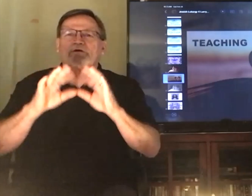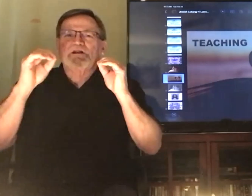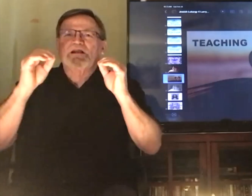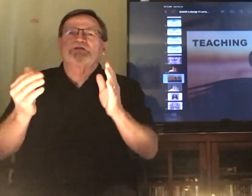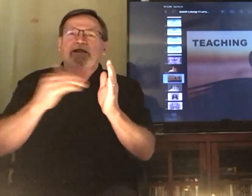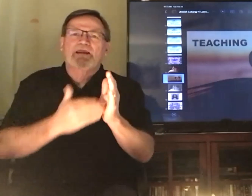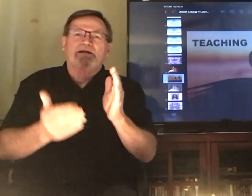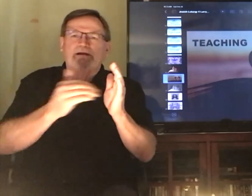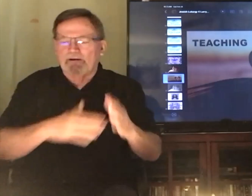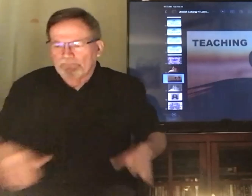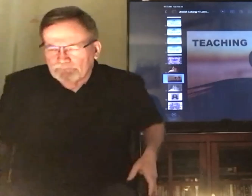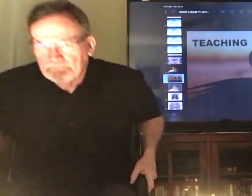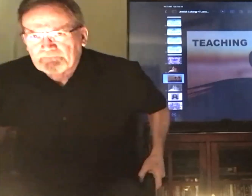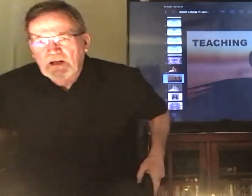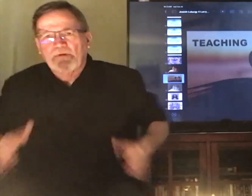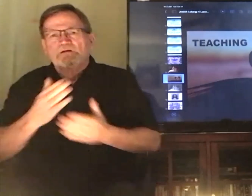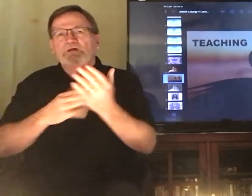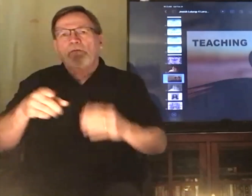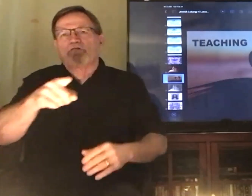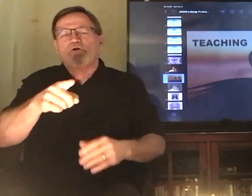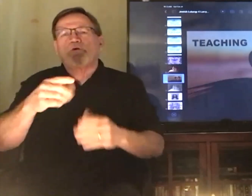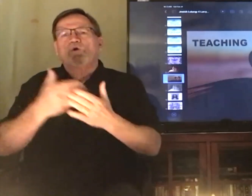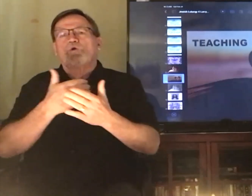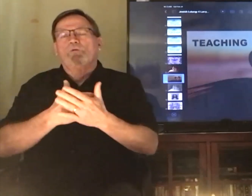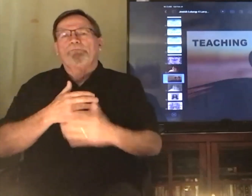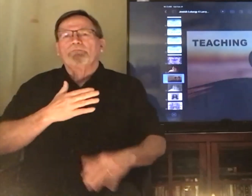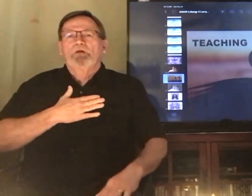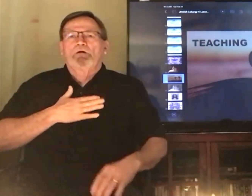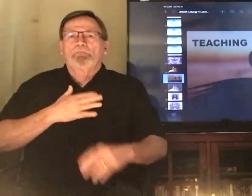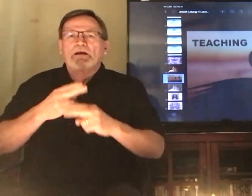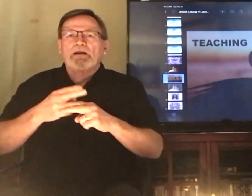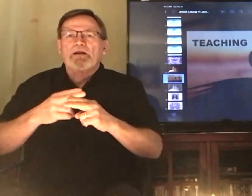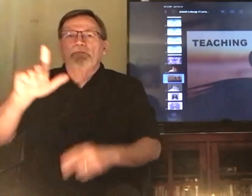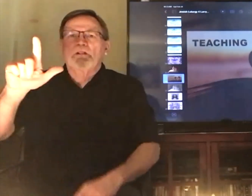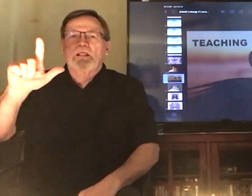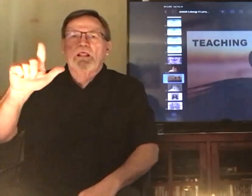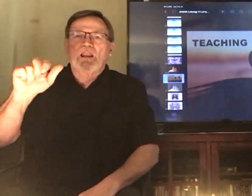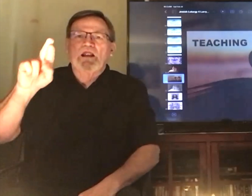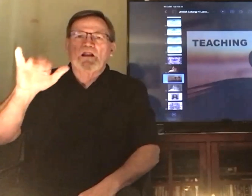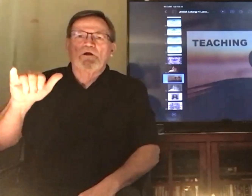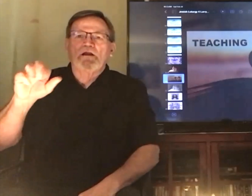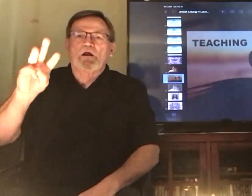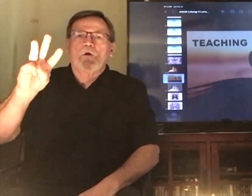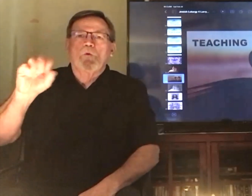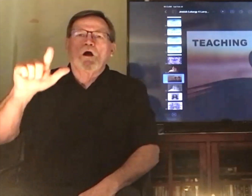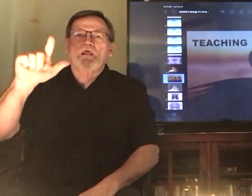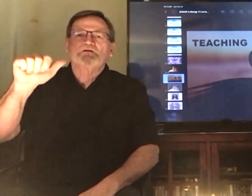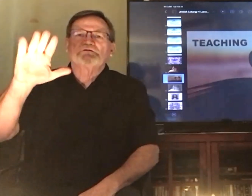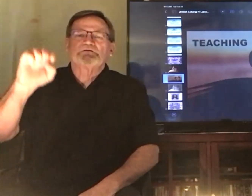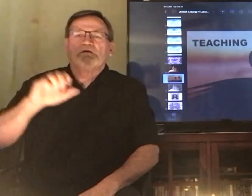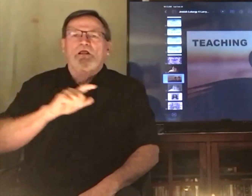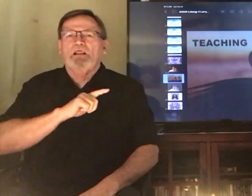teach again and again. Maybe some of you Mark knew. Is here. My name Mark Lay is here. Wallace. Lay